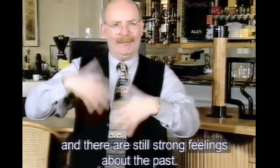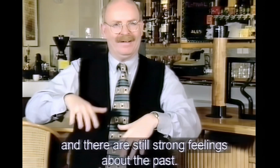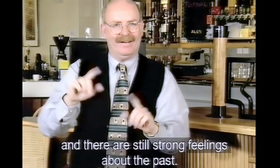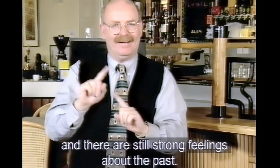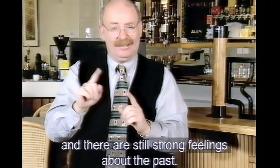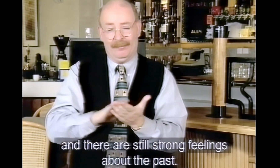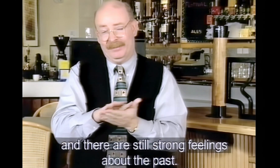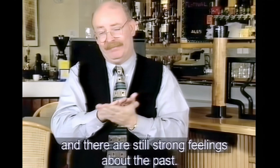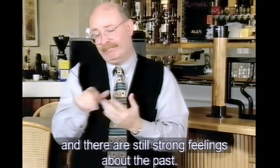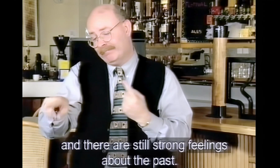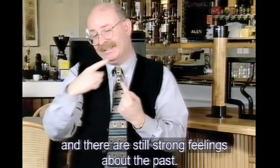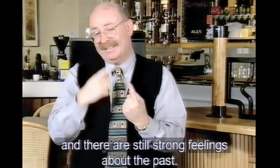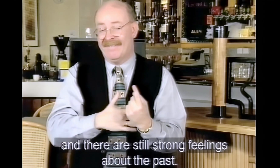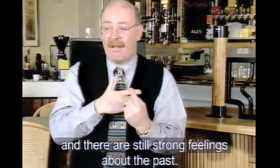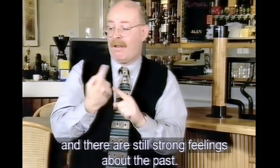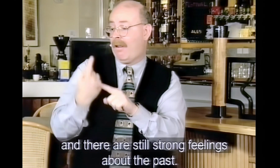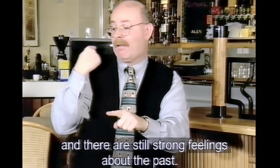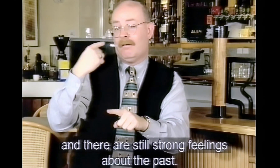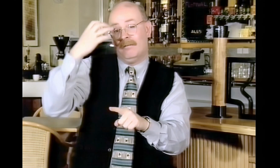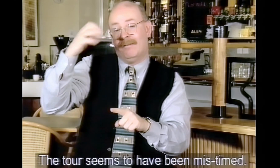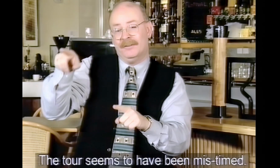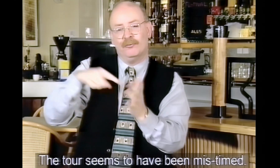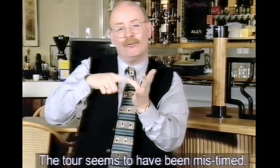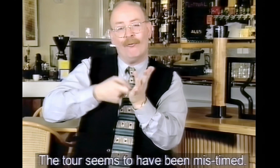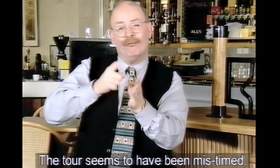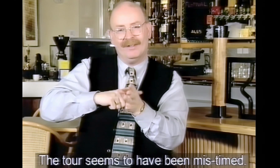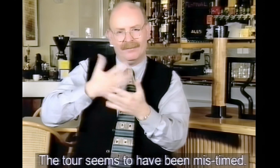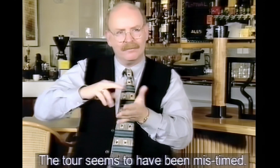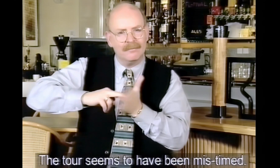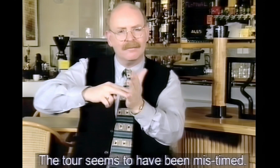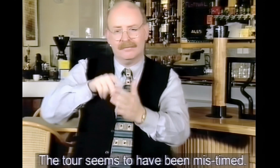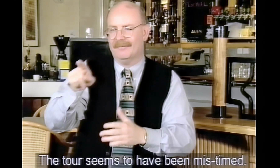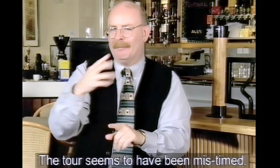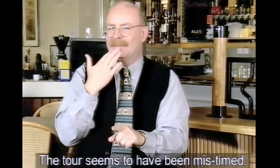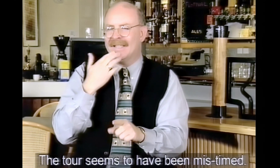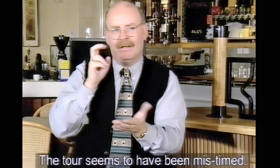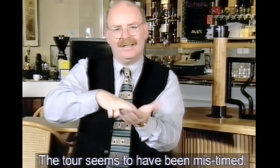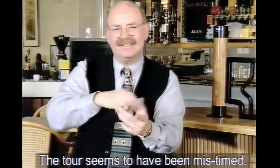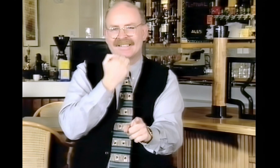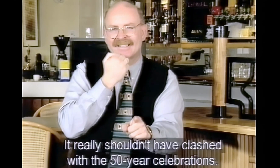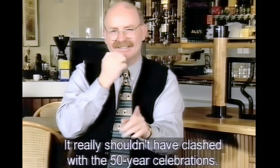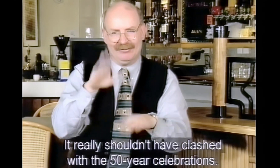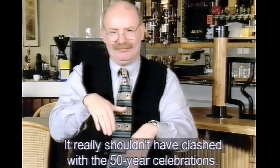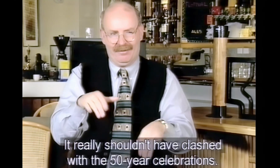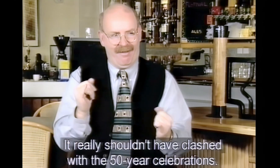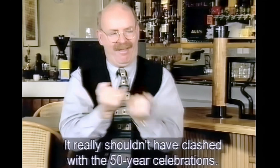feelings about the past. The tour was arranged by the previous Tory government, and it seems to have been mistimed. It really shouldn't have clashed